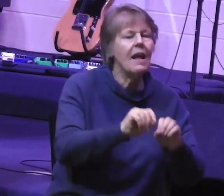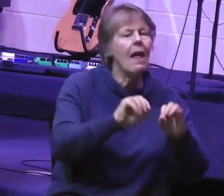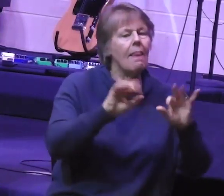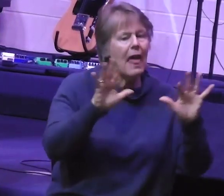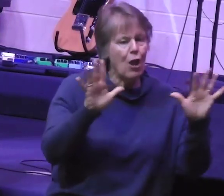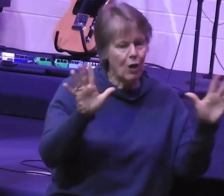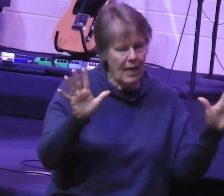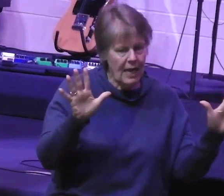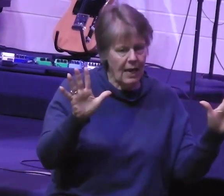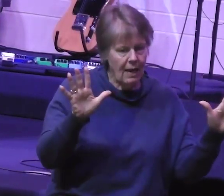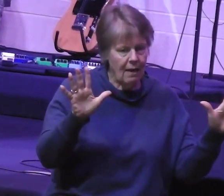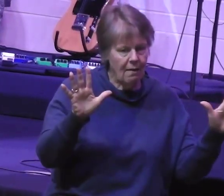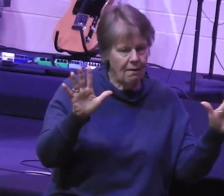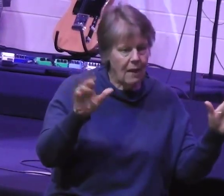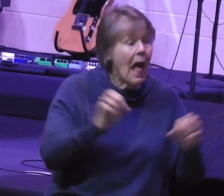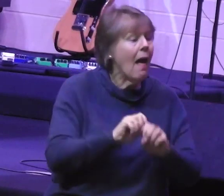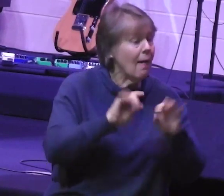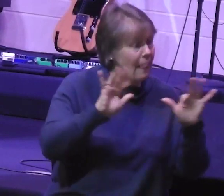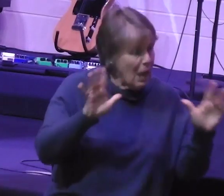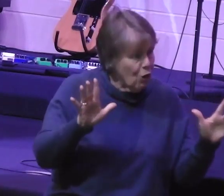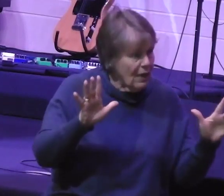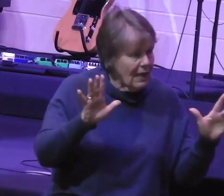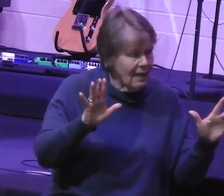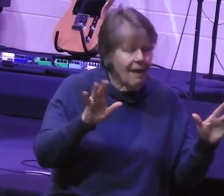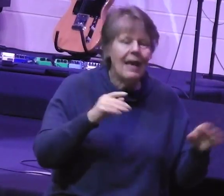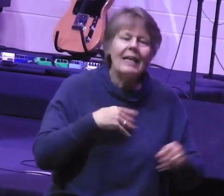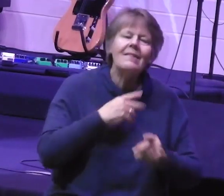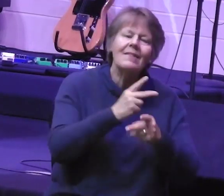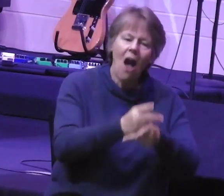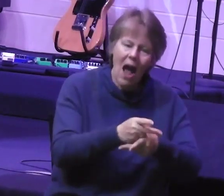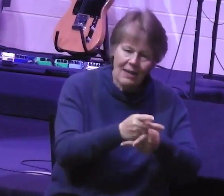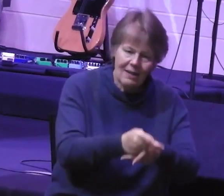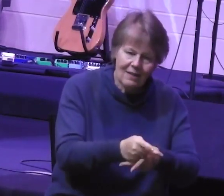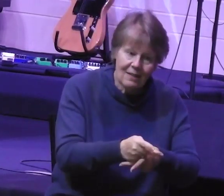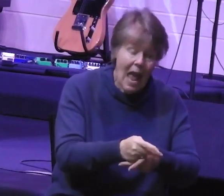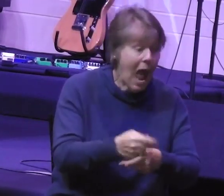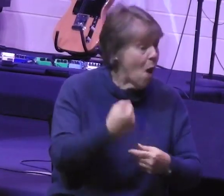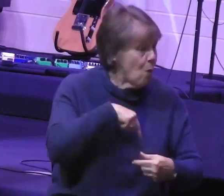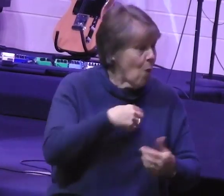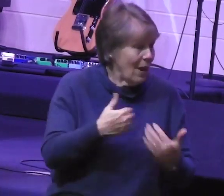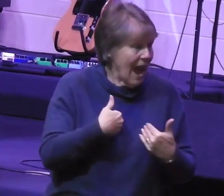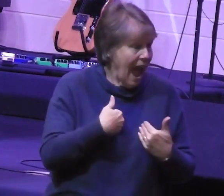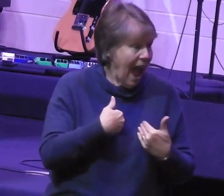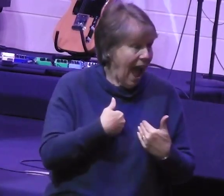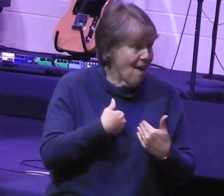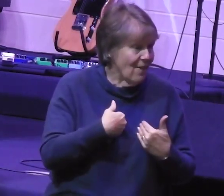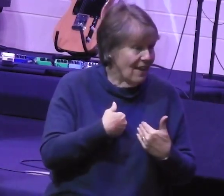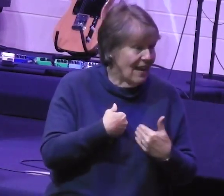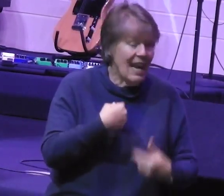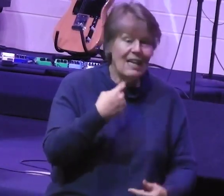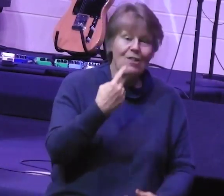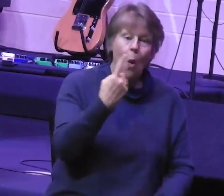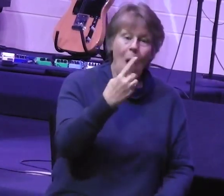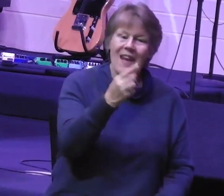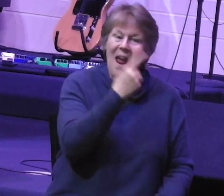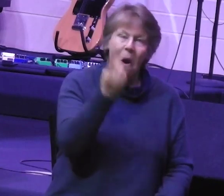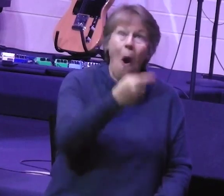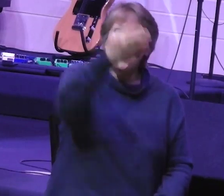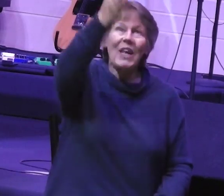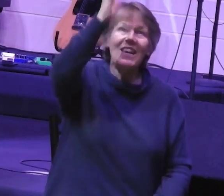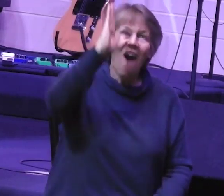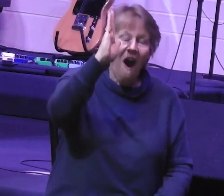what do we have? We have a God revealing himself as Yahweh, the one and only God, who is making it